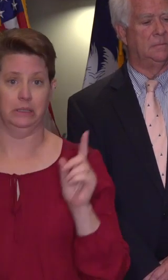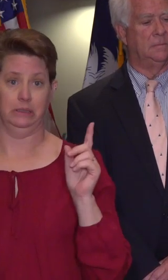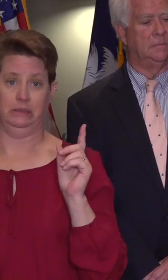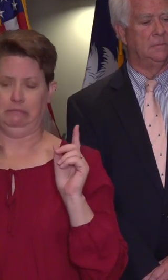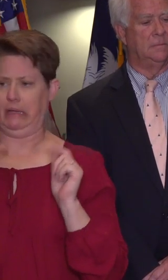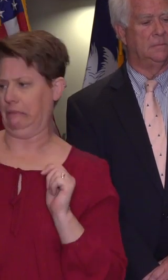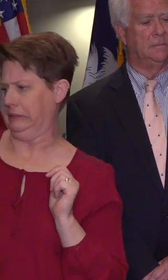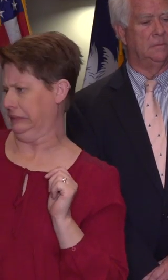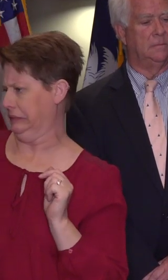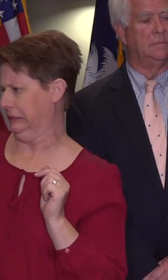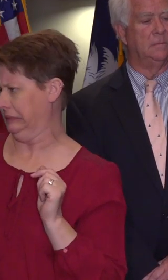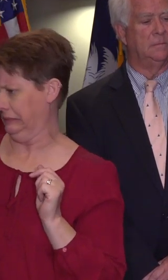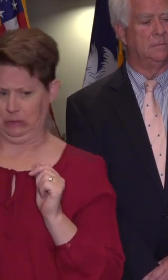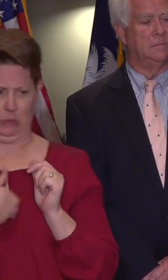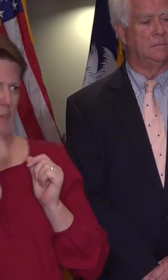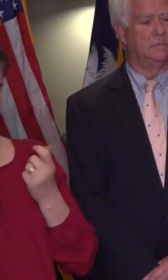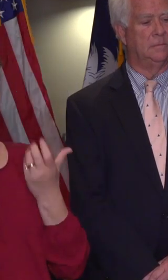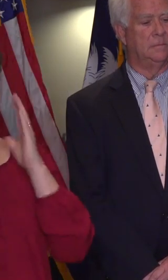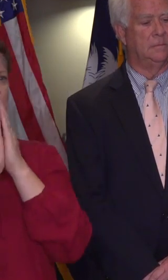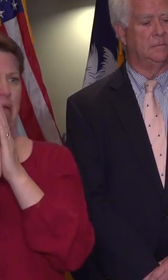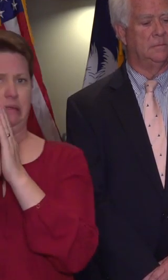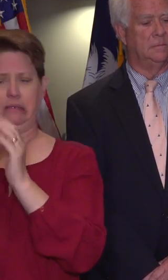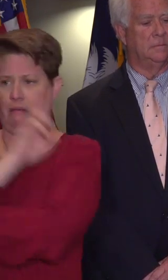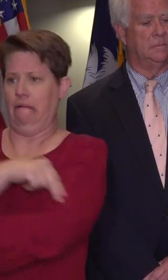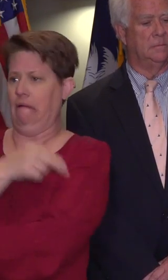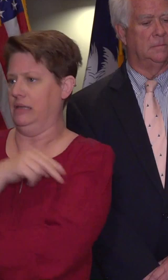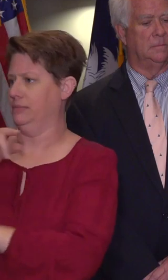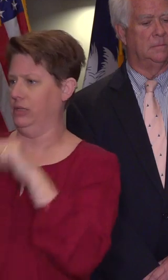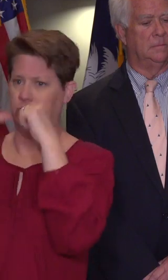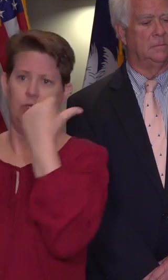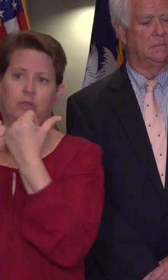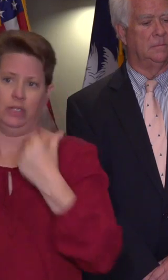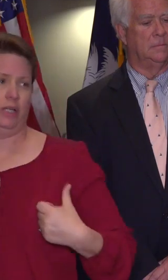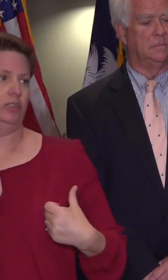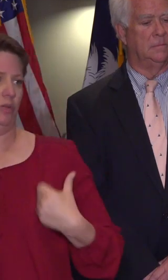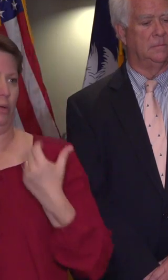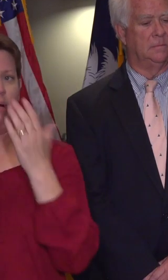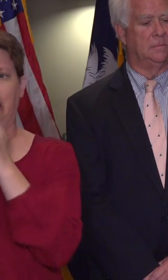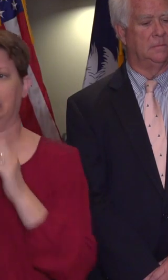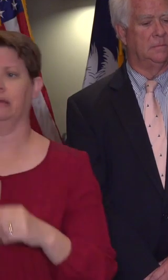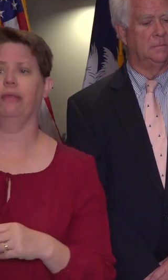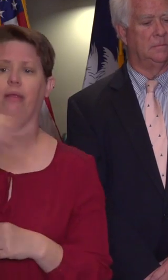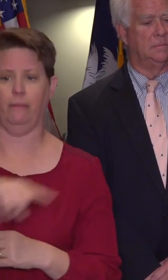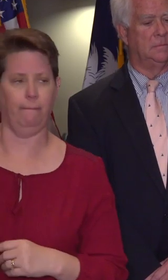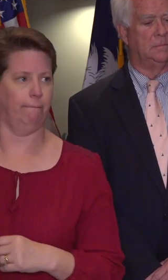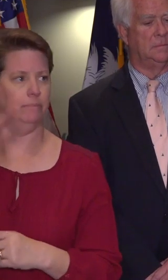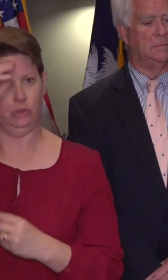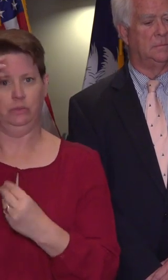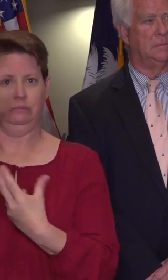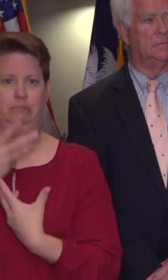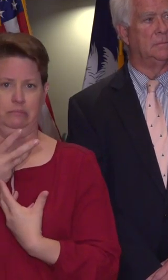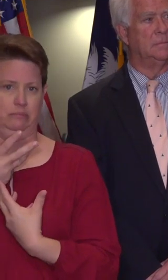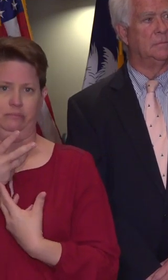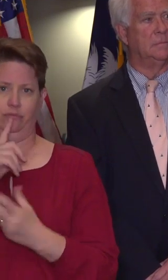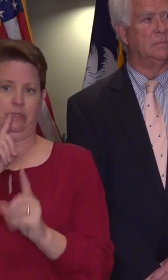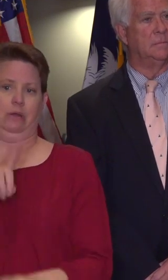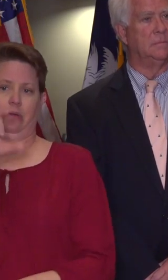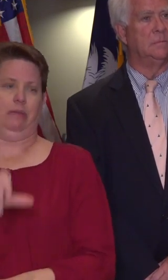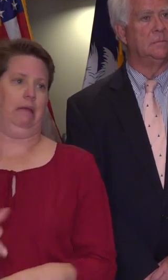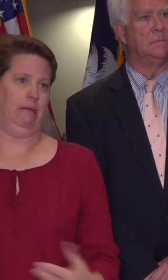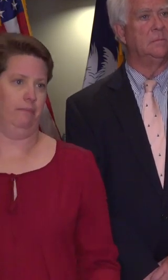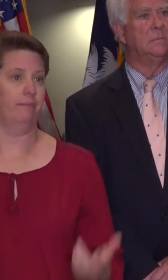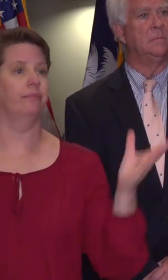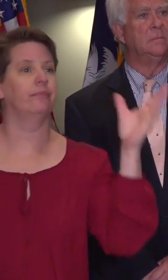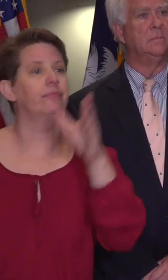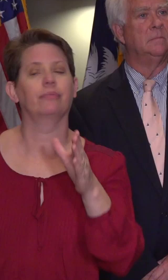would need, we would ask the hospital association or healthcare facilities to respond to that specifically. As